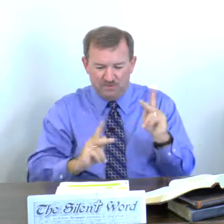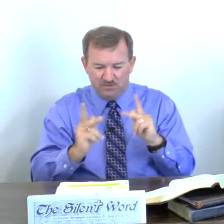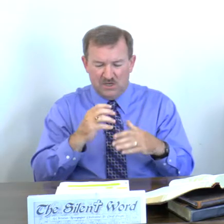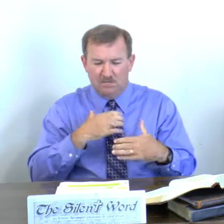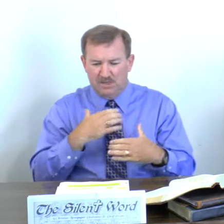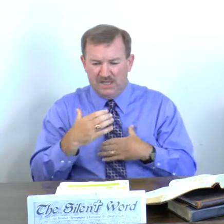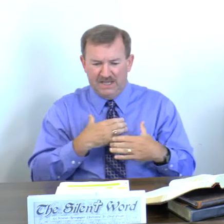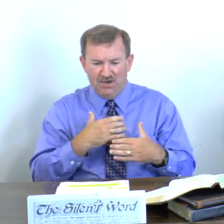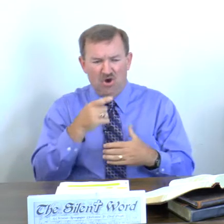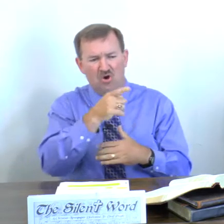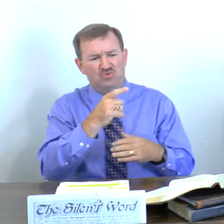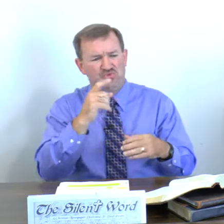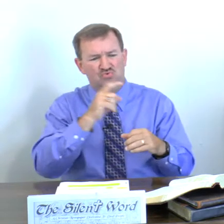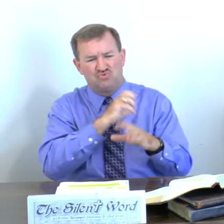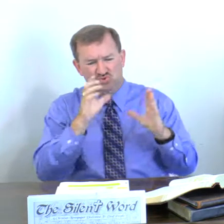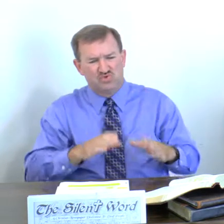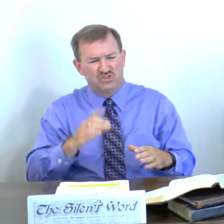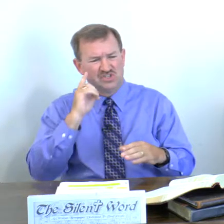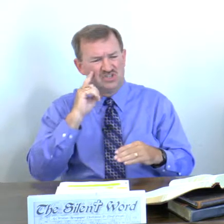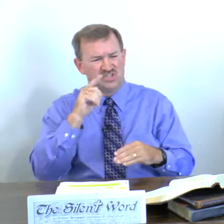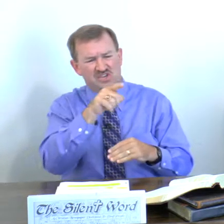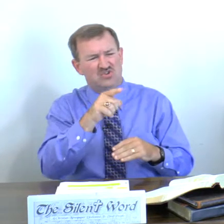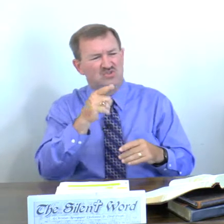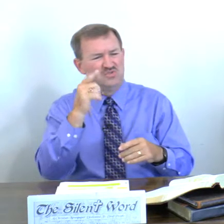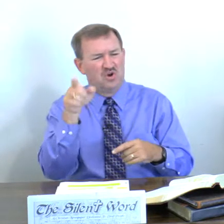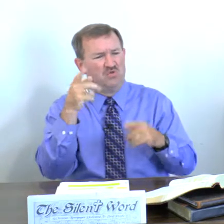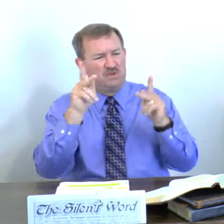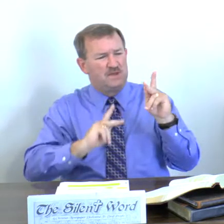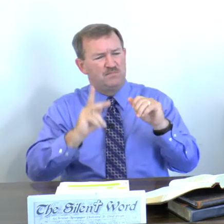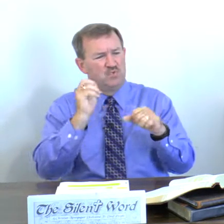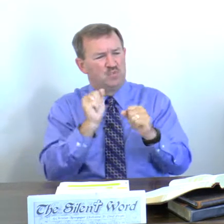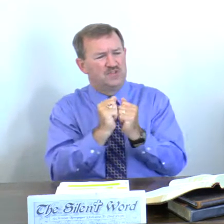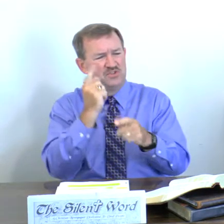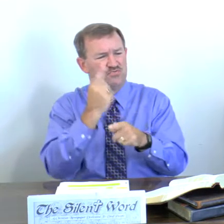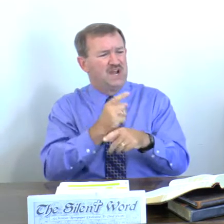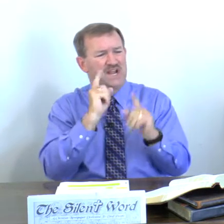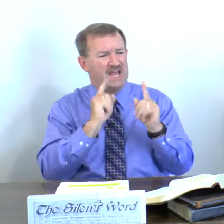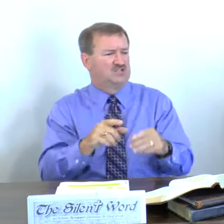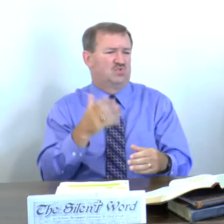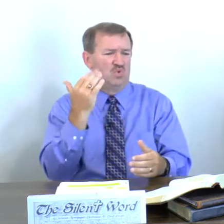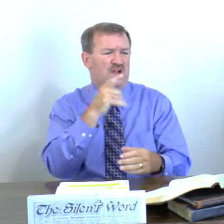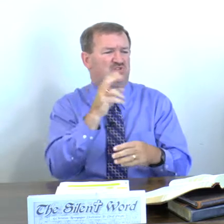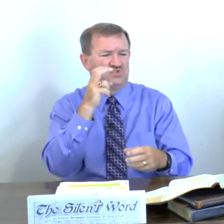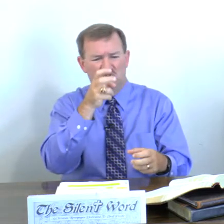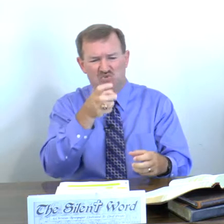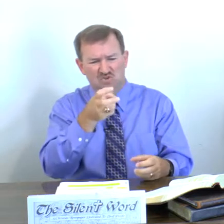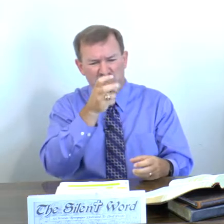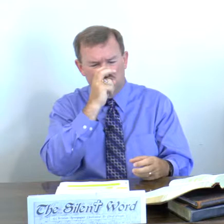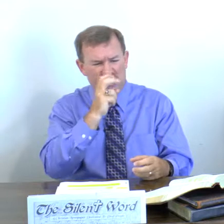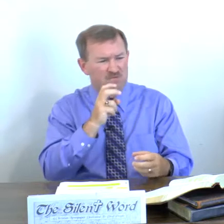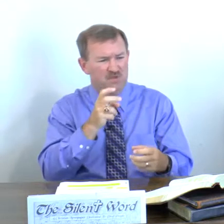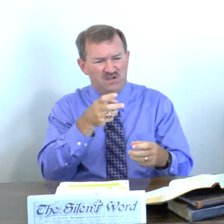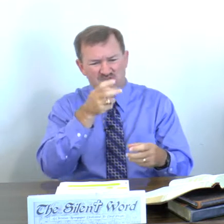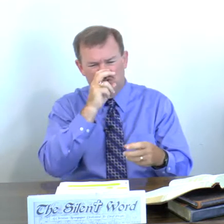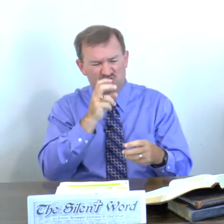people complain, oh, you Christians think you're the only people with the right answer. Why are you so stubborn? Why are you so